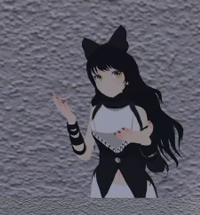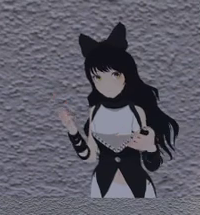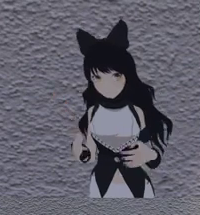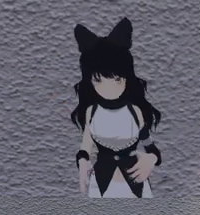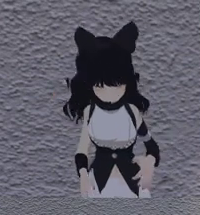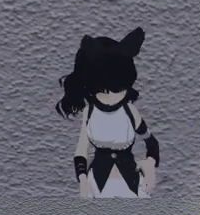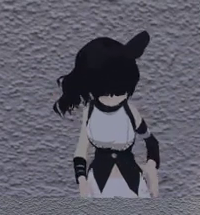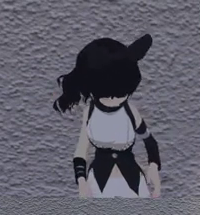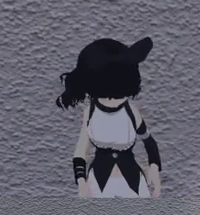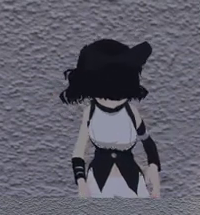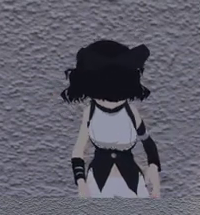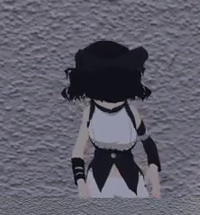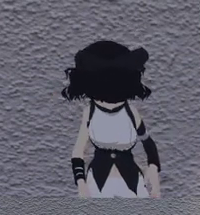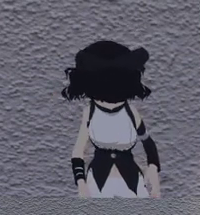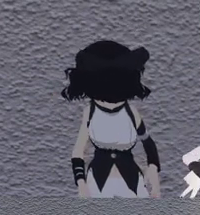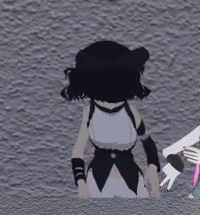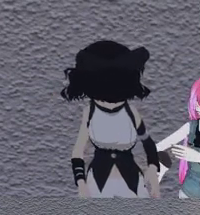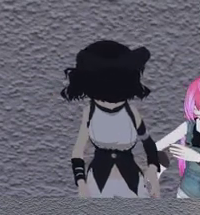Complicated.